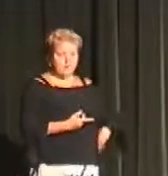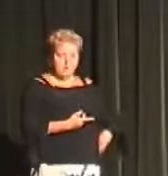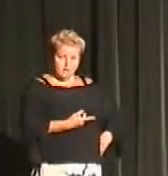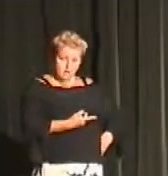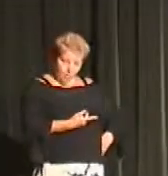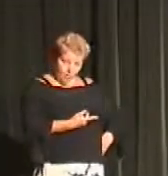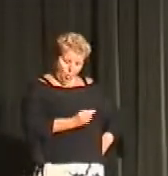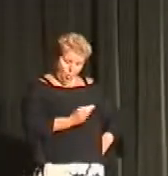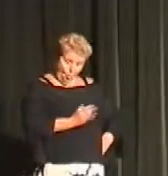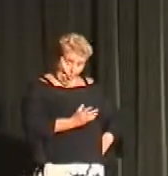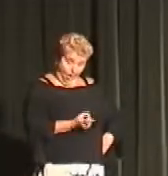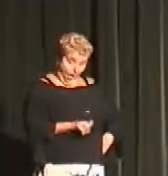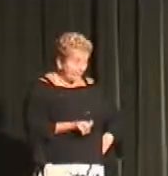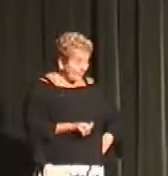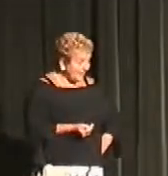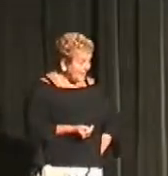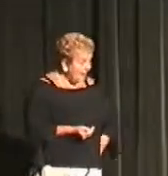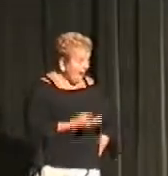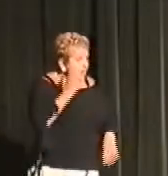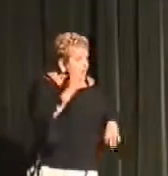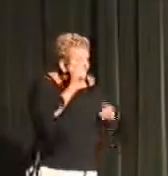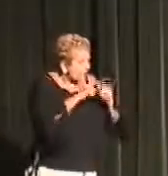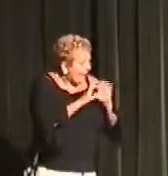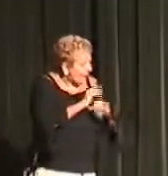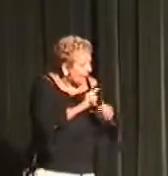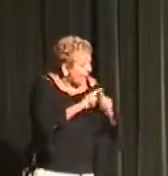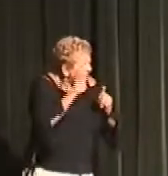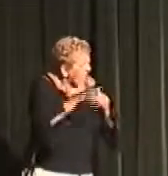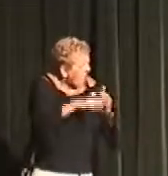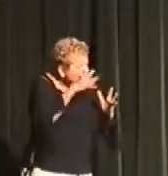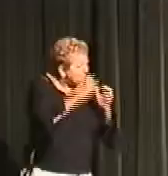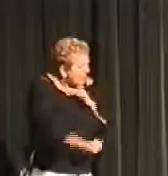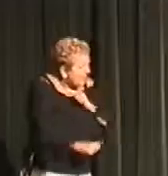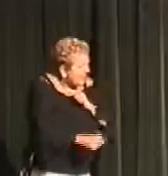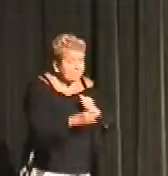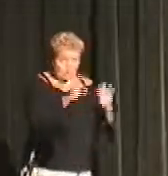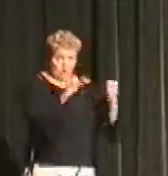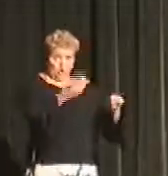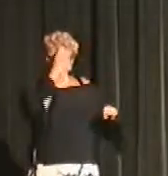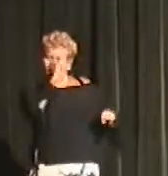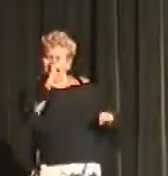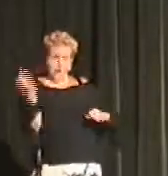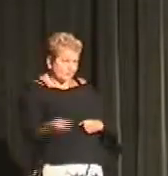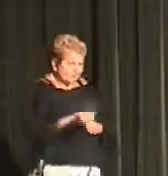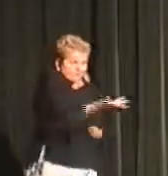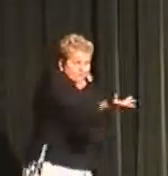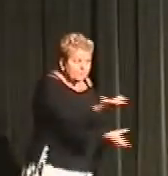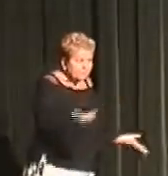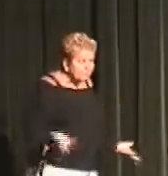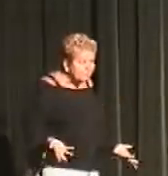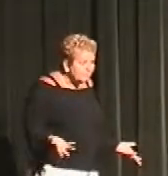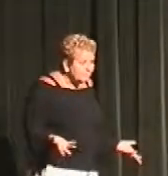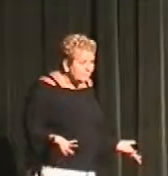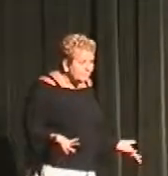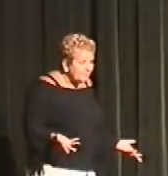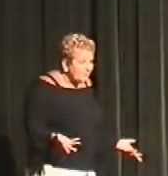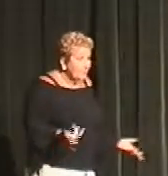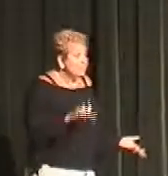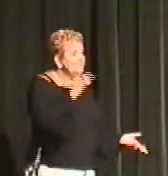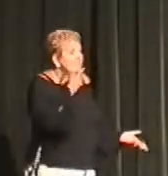know she can't do it, but that's just mean, you know. If she could, I mean, why not, you know. And she said, because I wouldn't rob